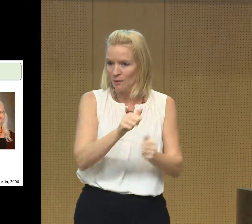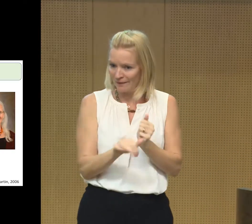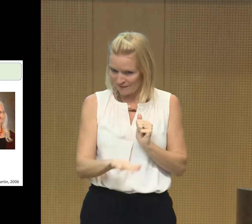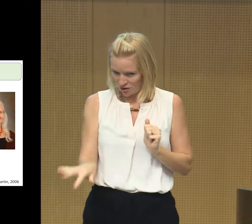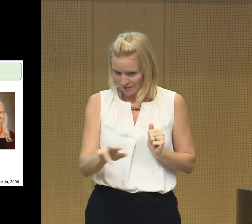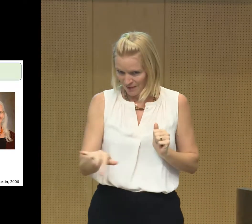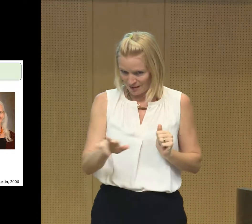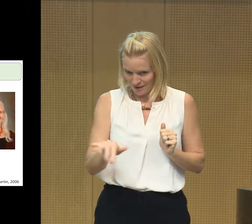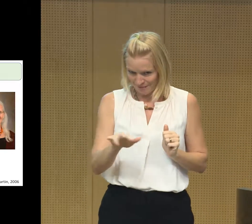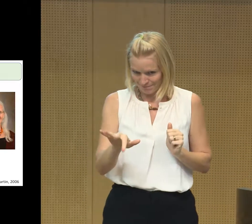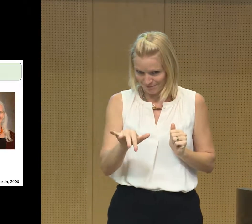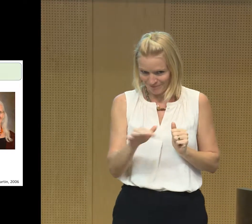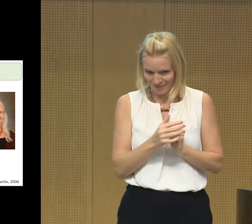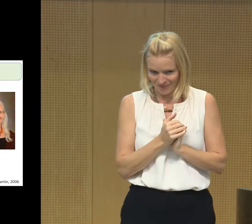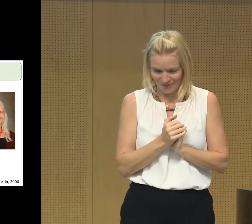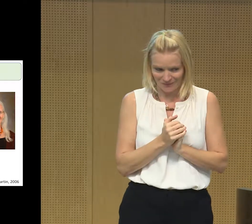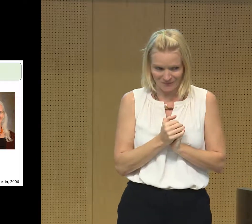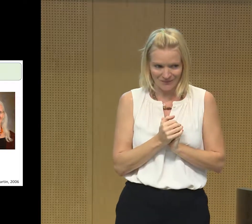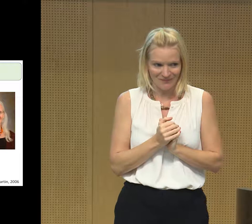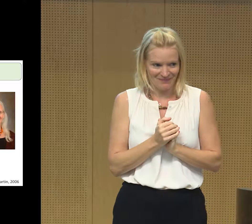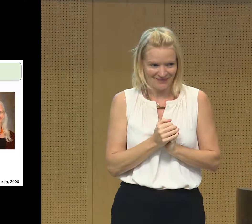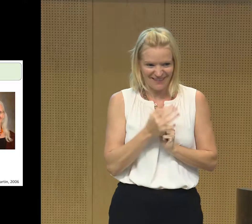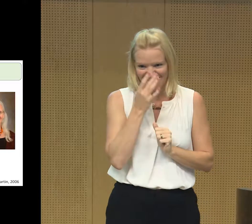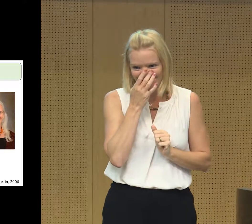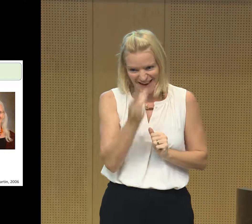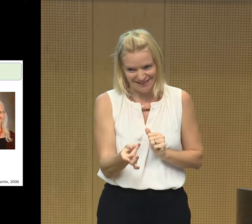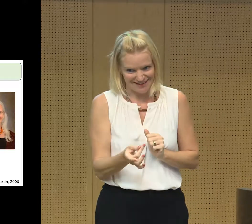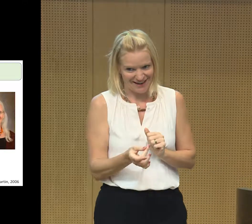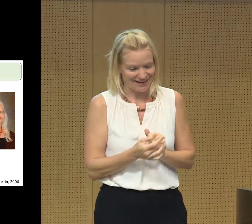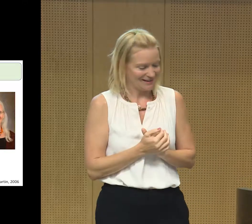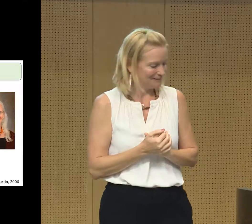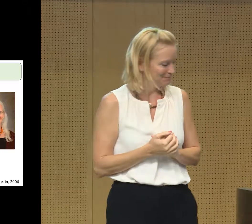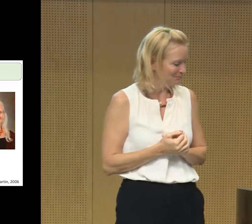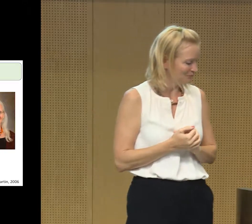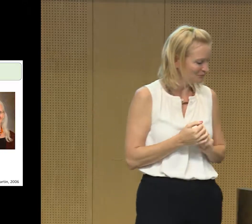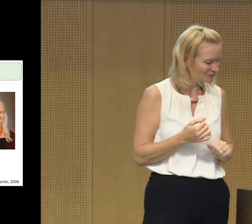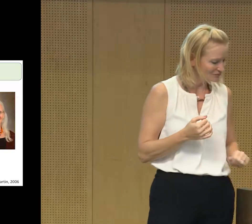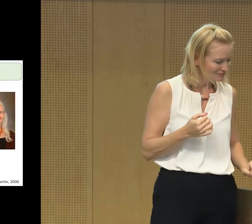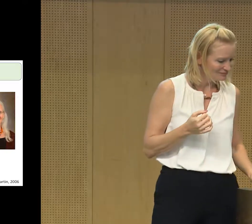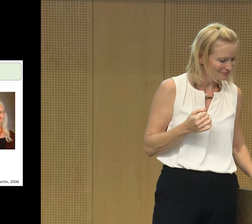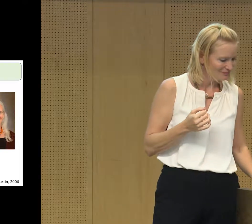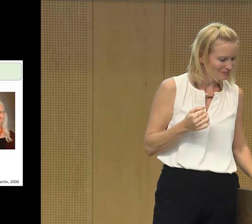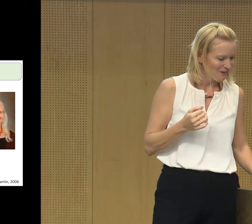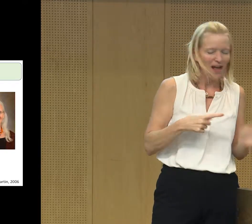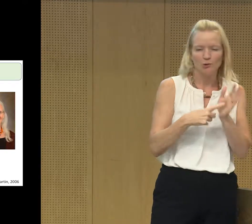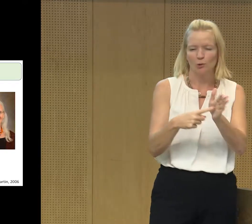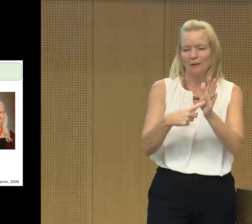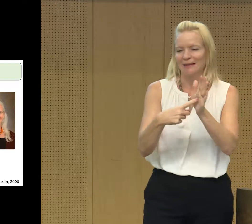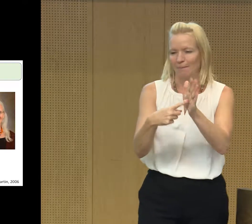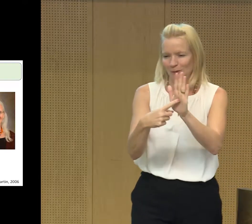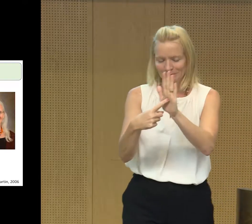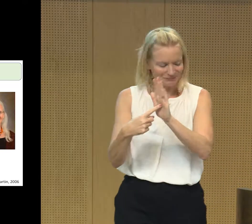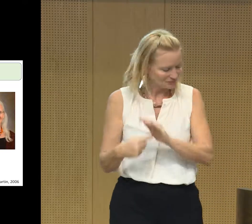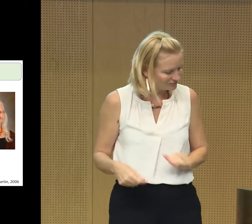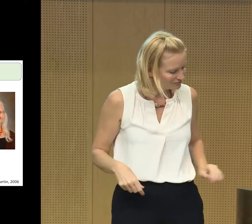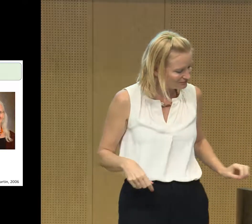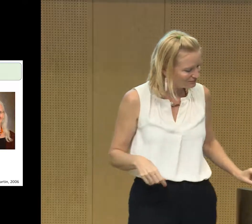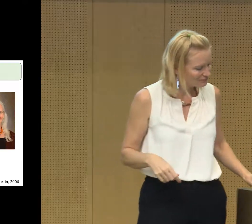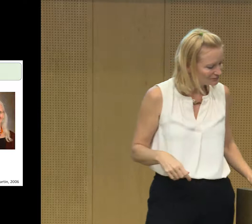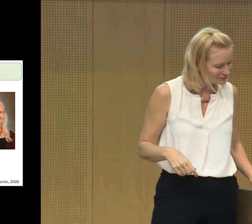can manipulate the sonority with fingerspelling. So it's really fascinating to test this hypothesis. So I'll show